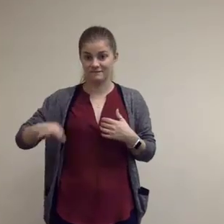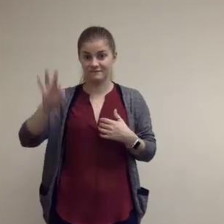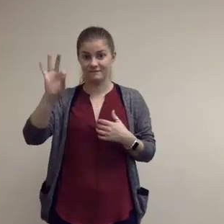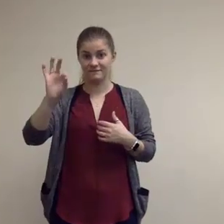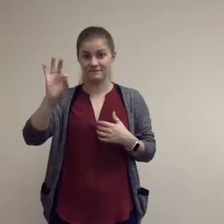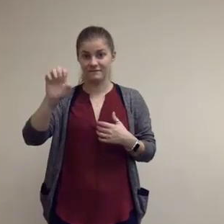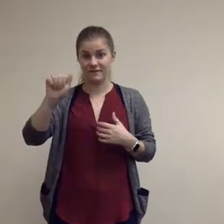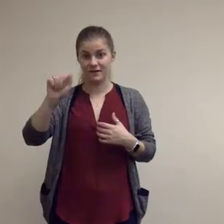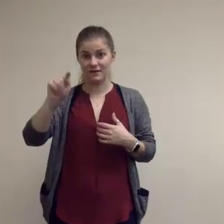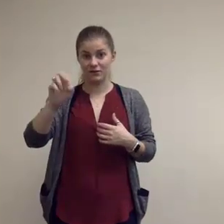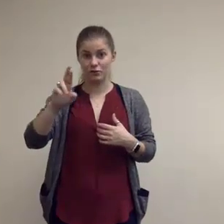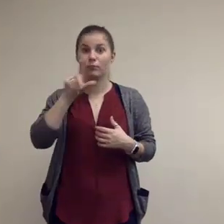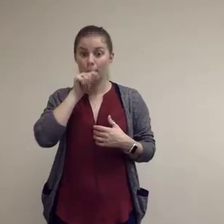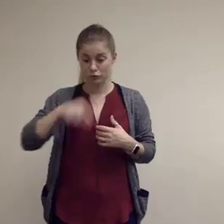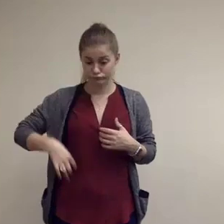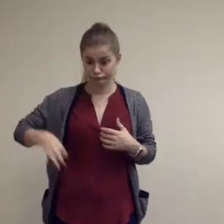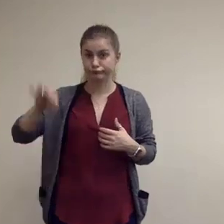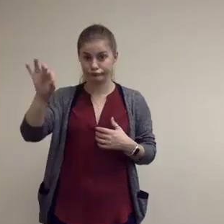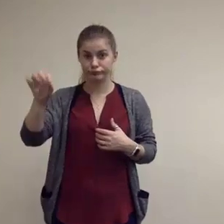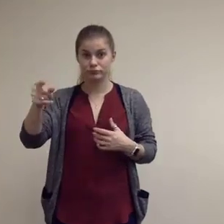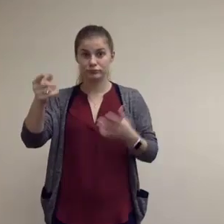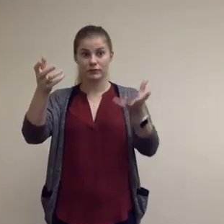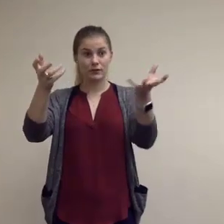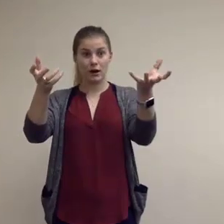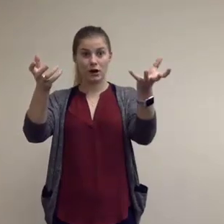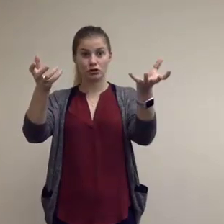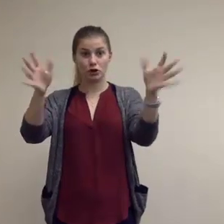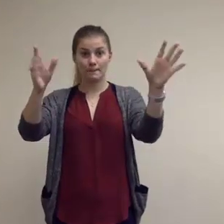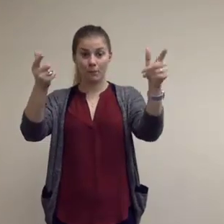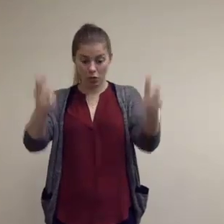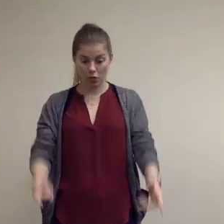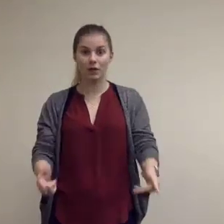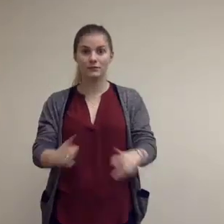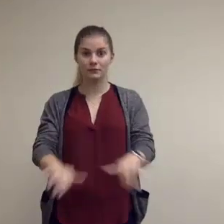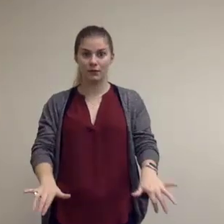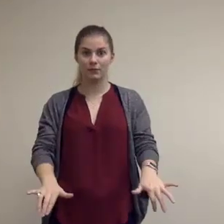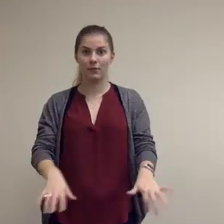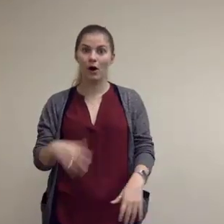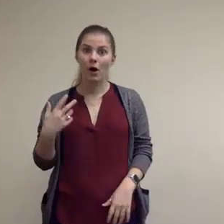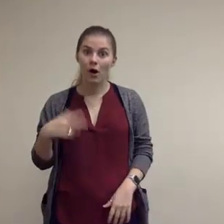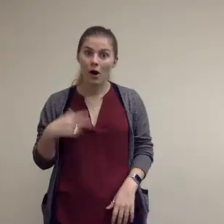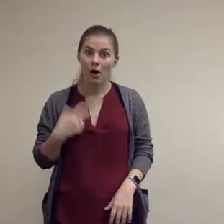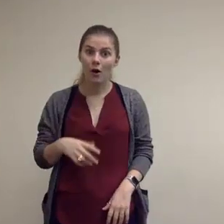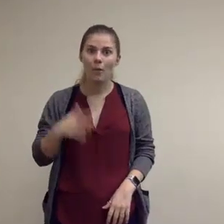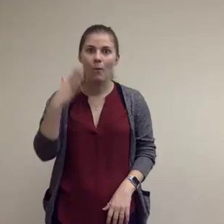them. Guess what? They both hit the ground at the same time. So long as you have no air to push up on